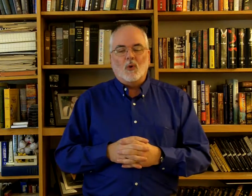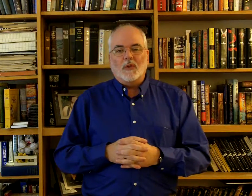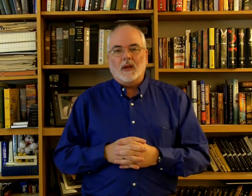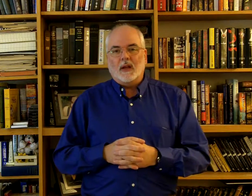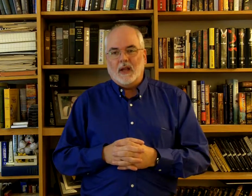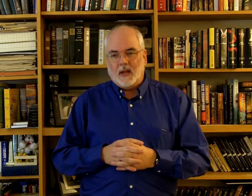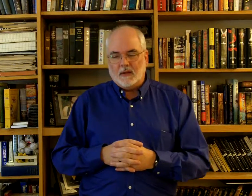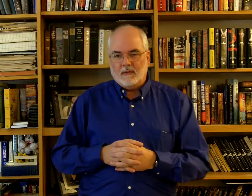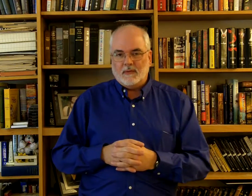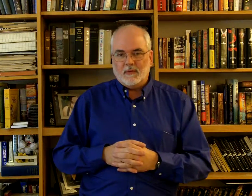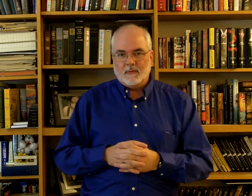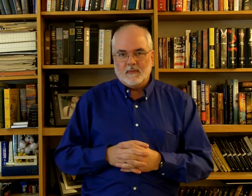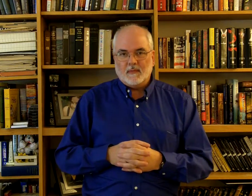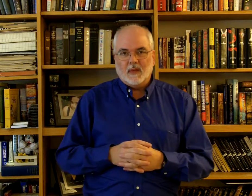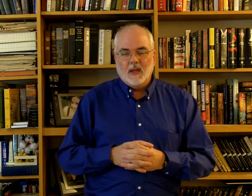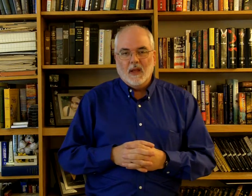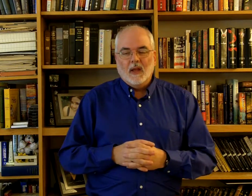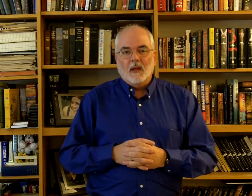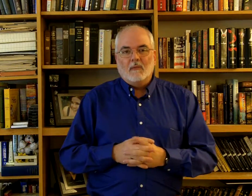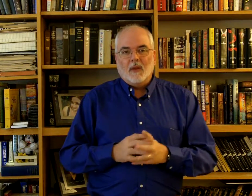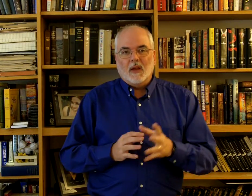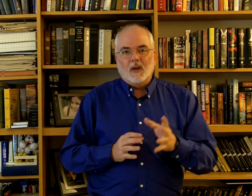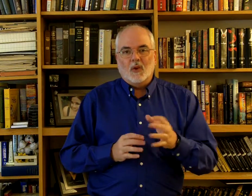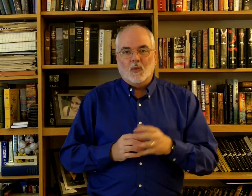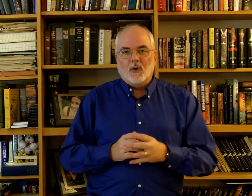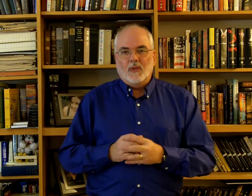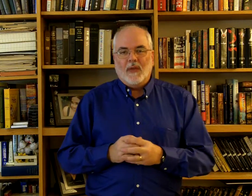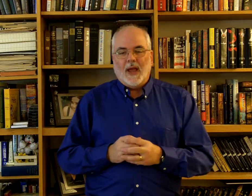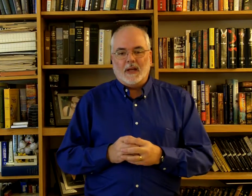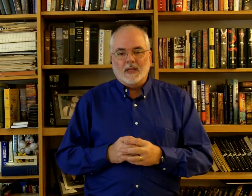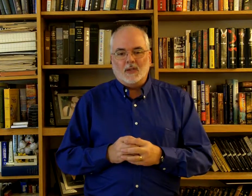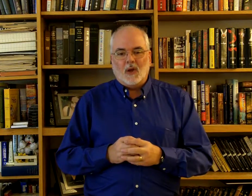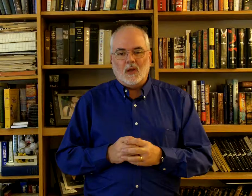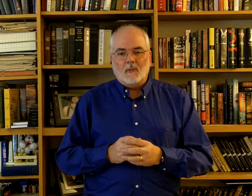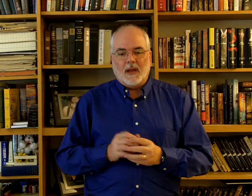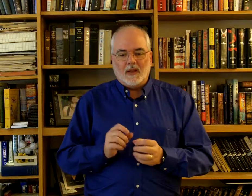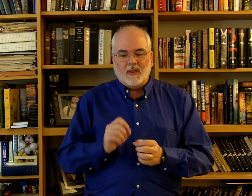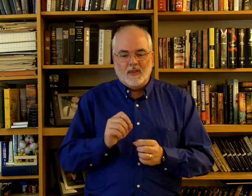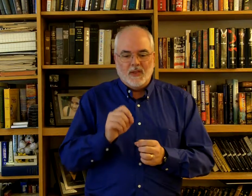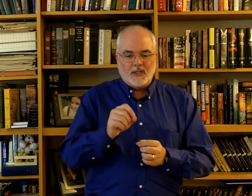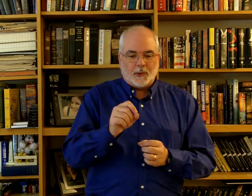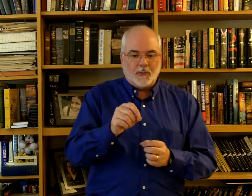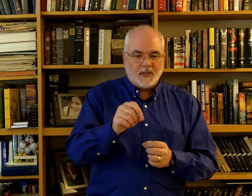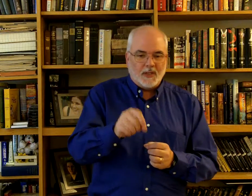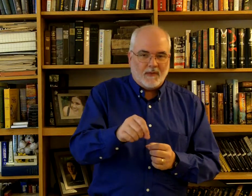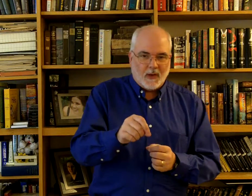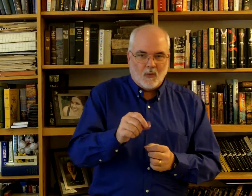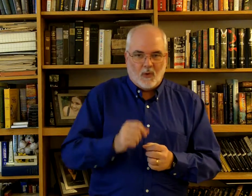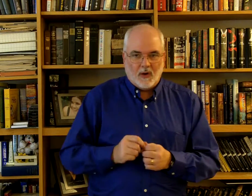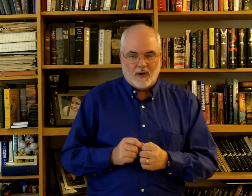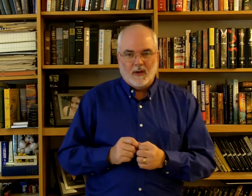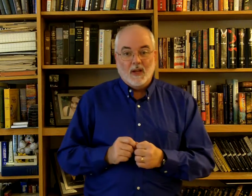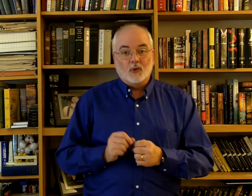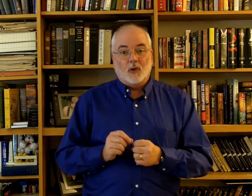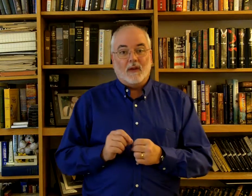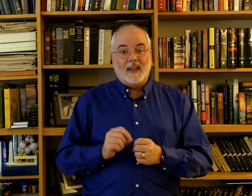than a connective. Here the word that is talking about the specific one, sort of like